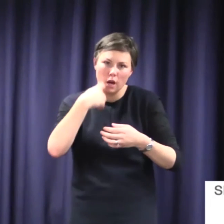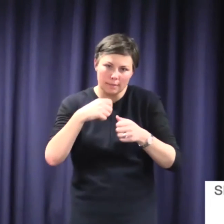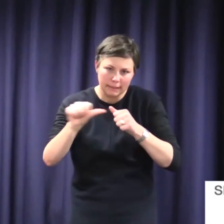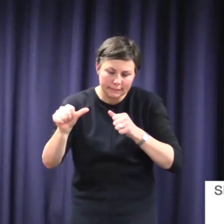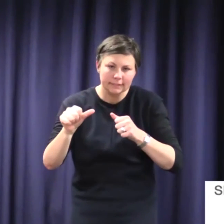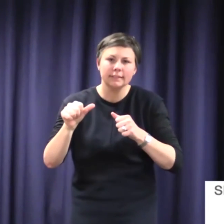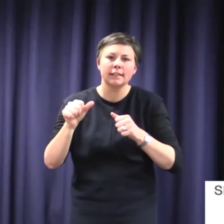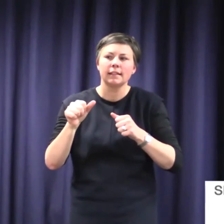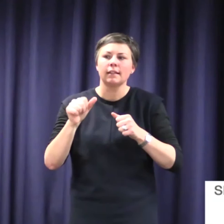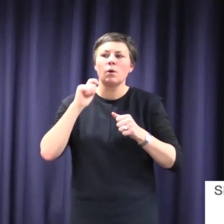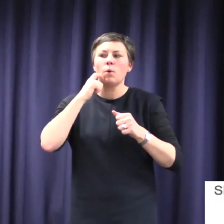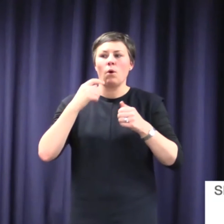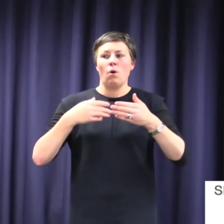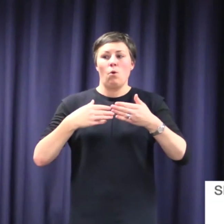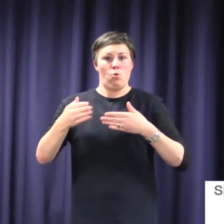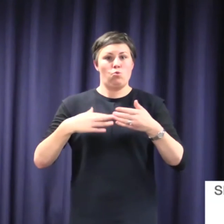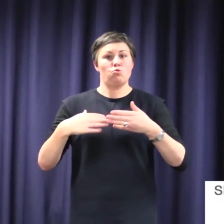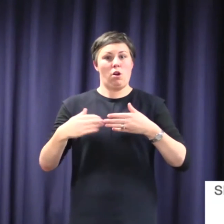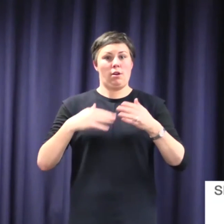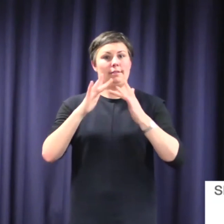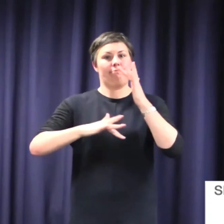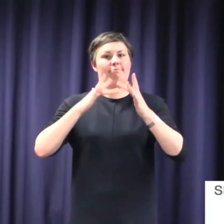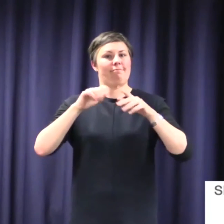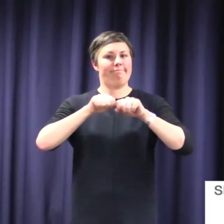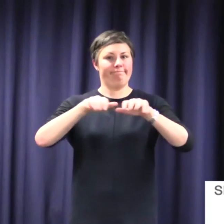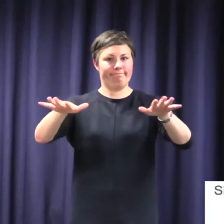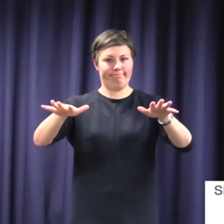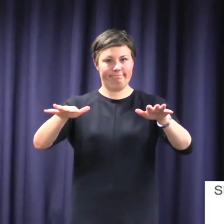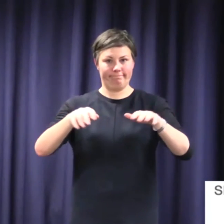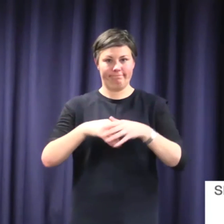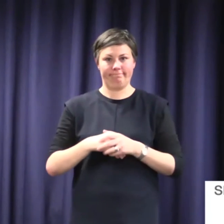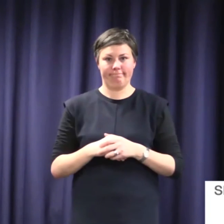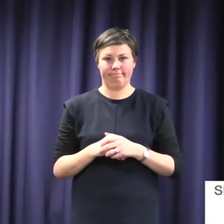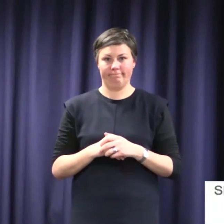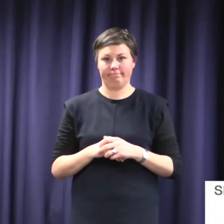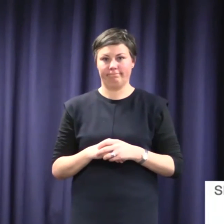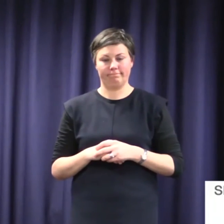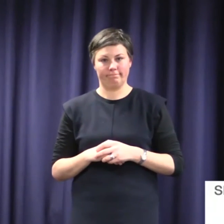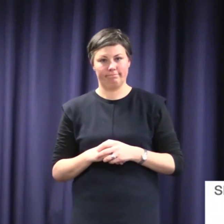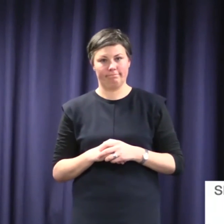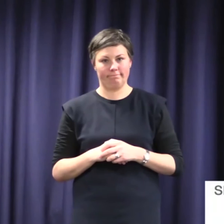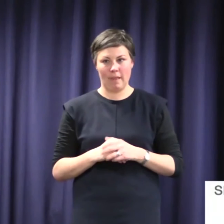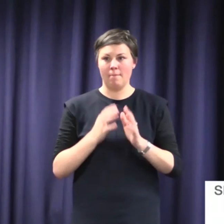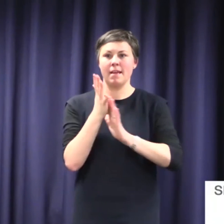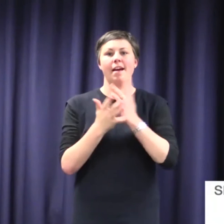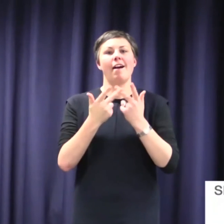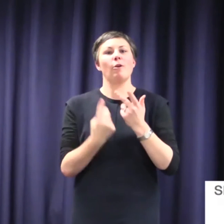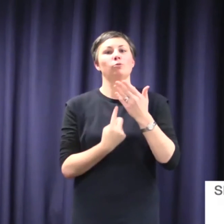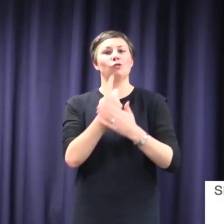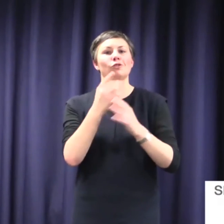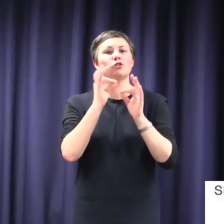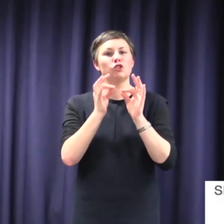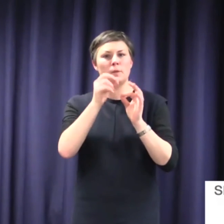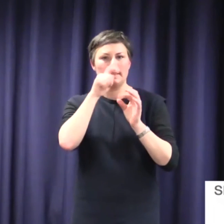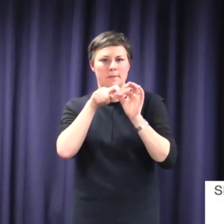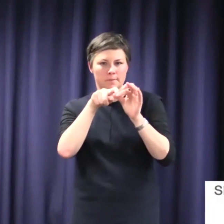can to have that live streamed so that that can be another forum for interpreters